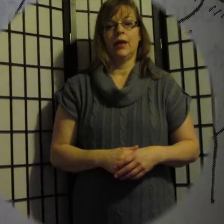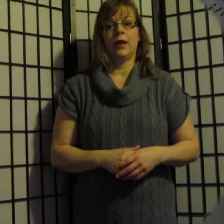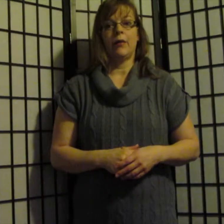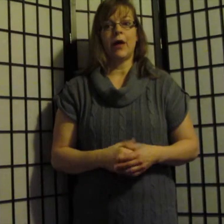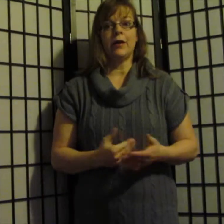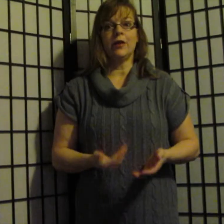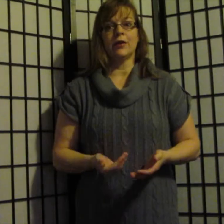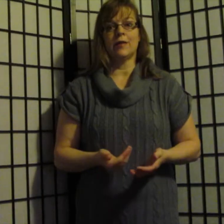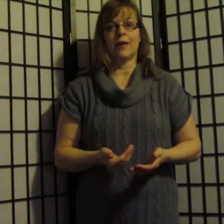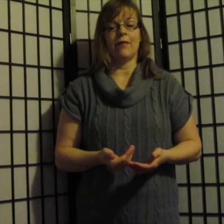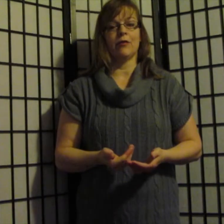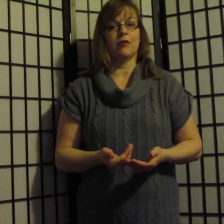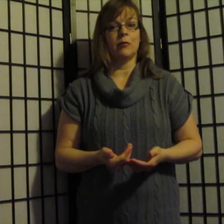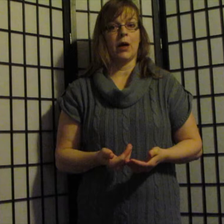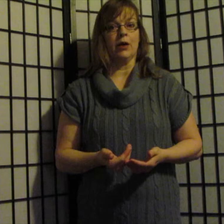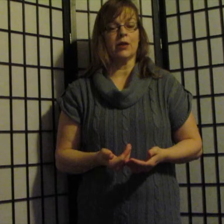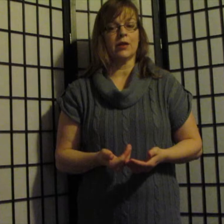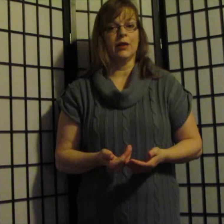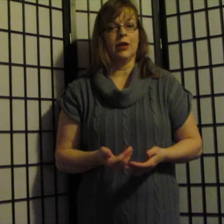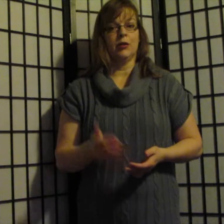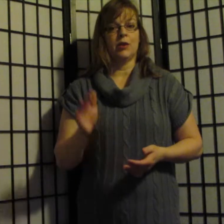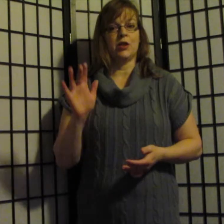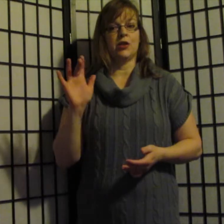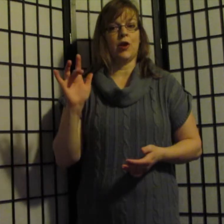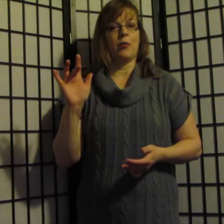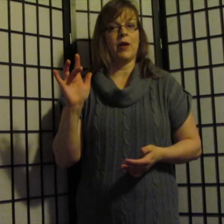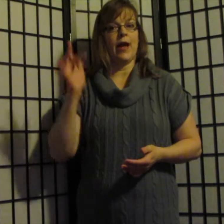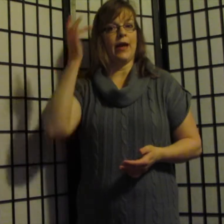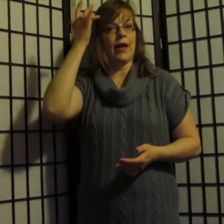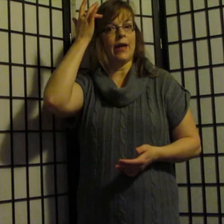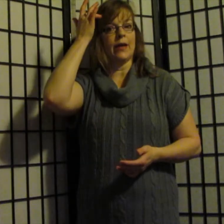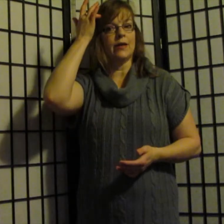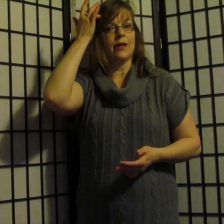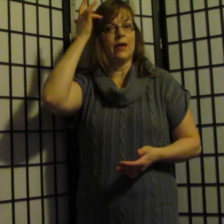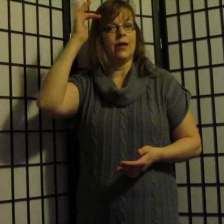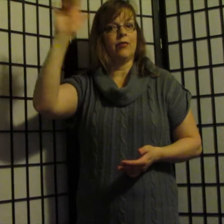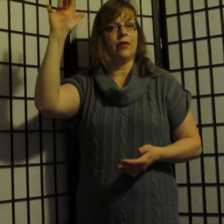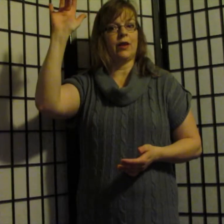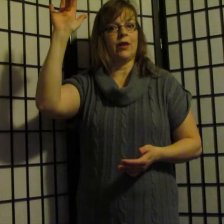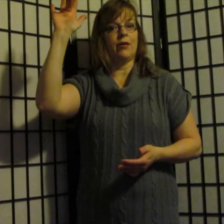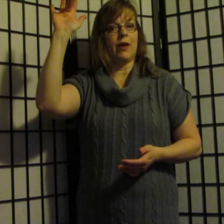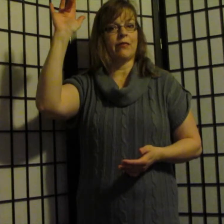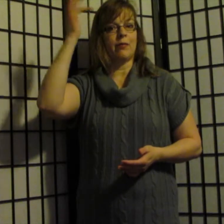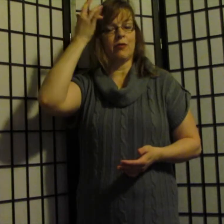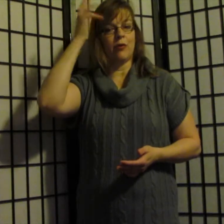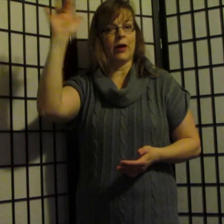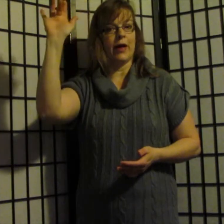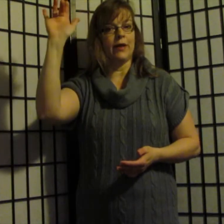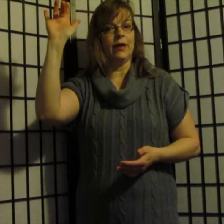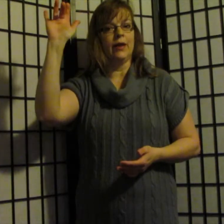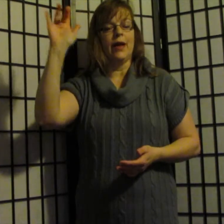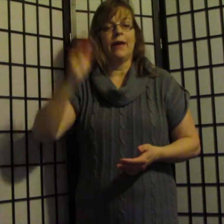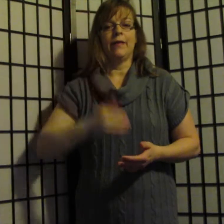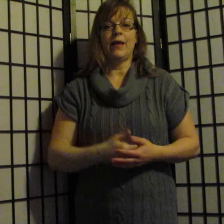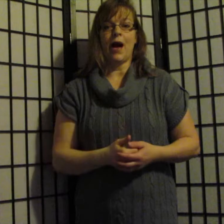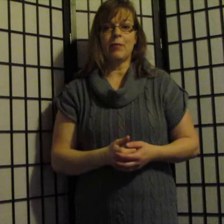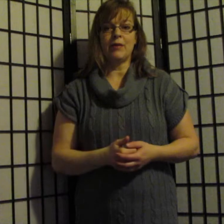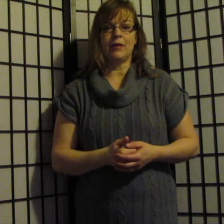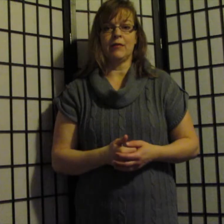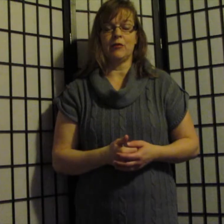Now we already learned the sign for smart, which is your open 8 hand, flicking away from your forehead. The opposite of